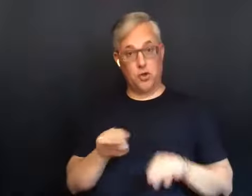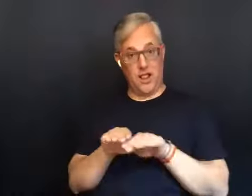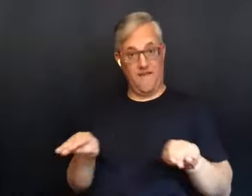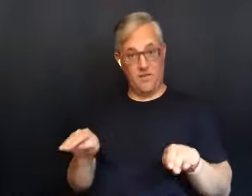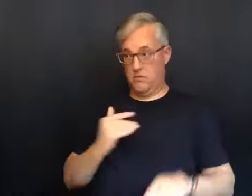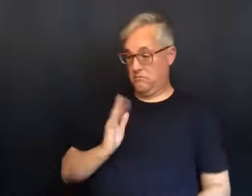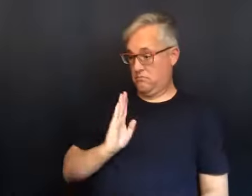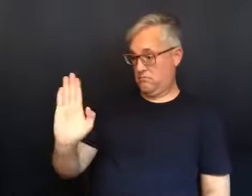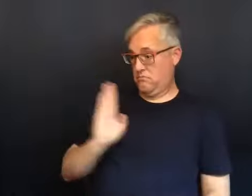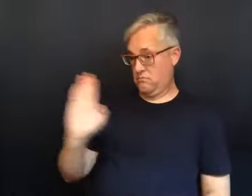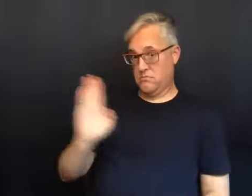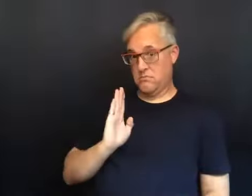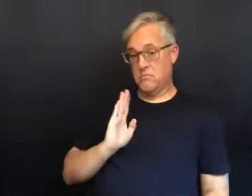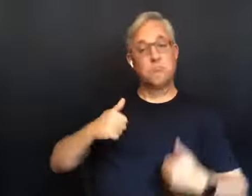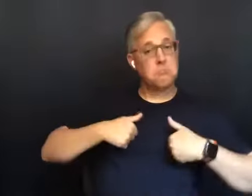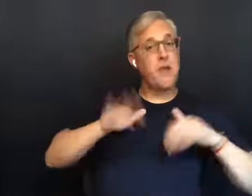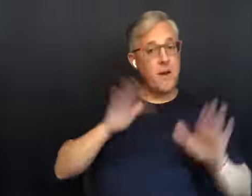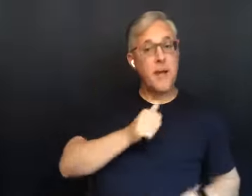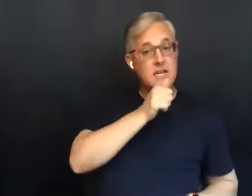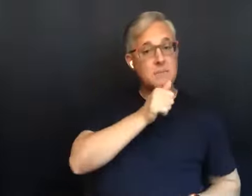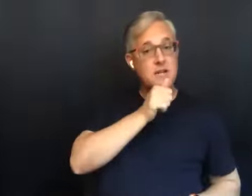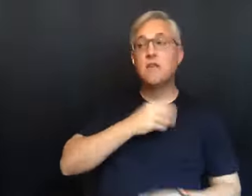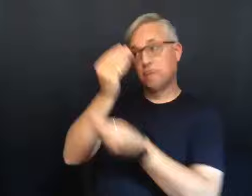the individual personal level, to sacrifice my own